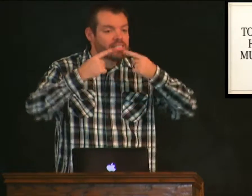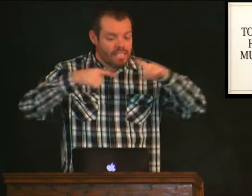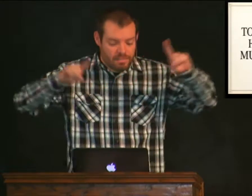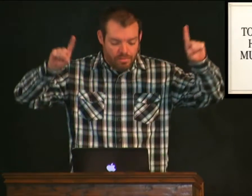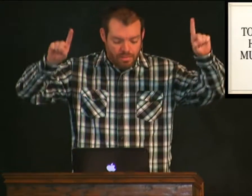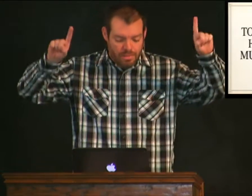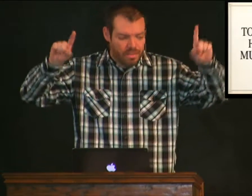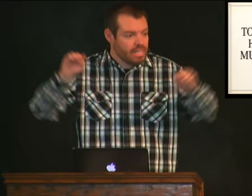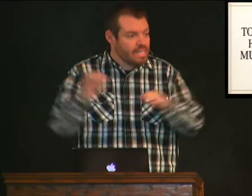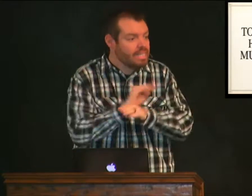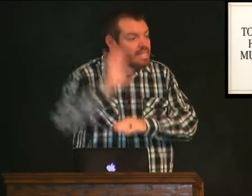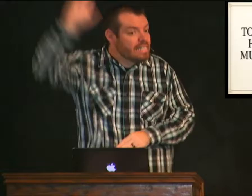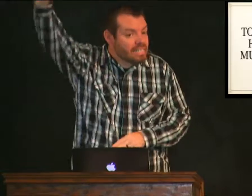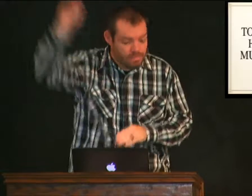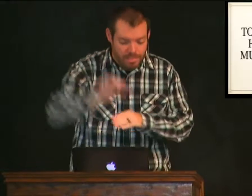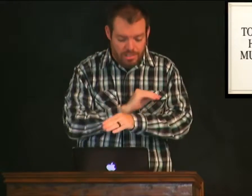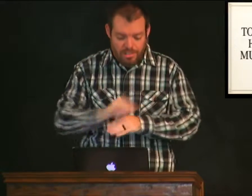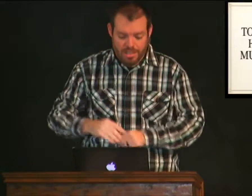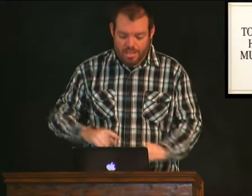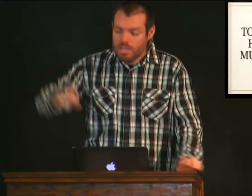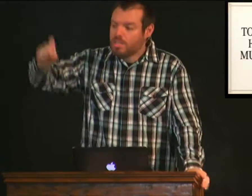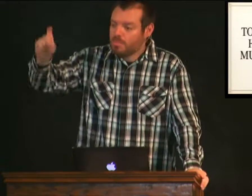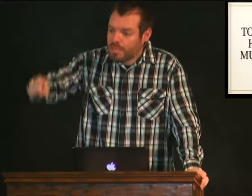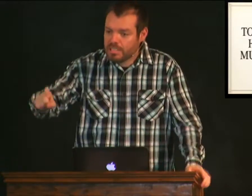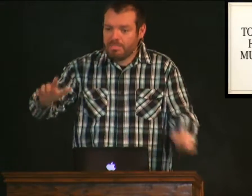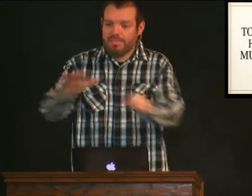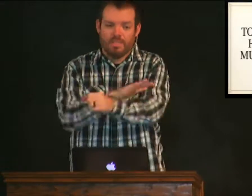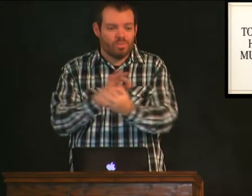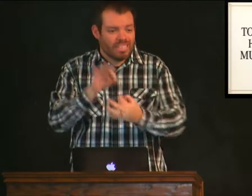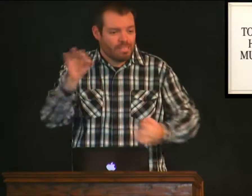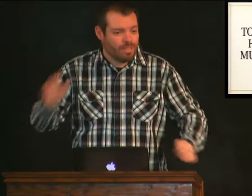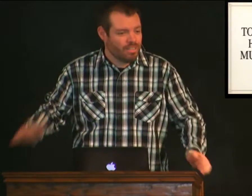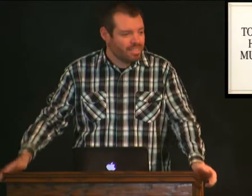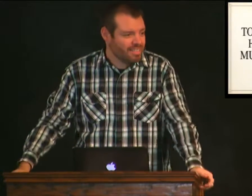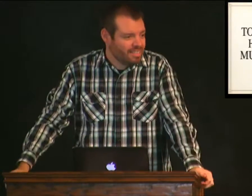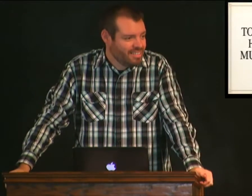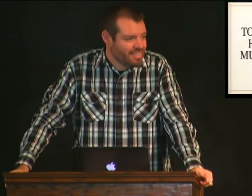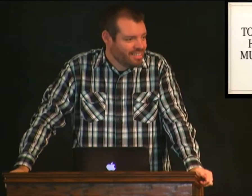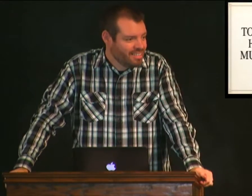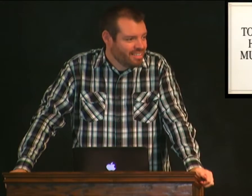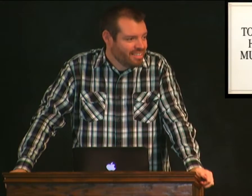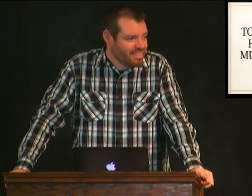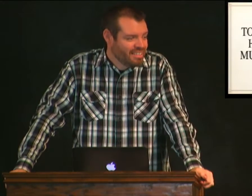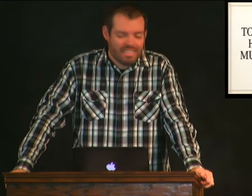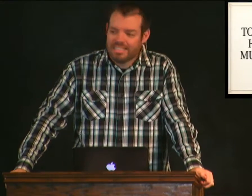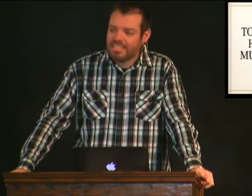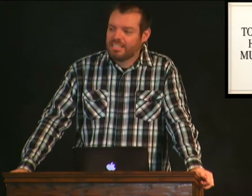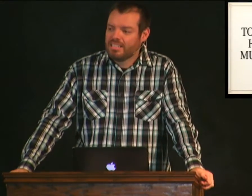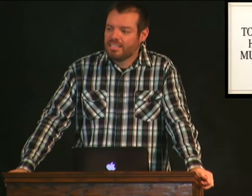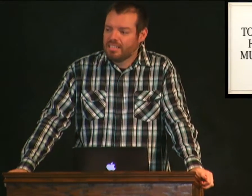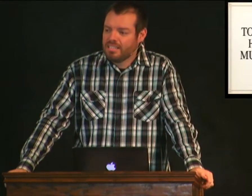To be successful in his ministry, you must be filled with the Spirit.